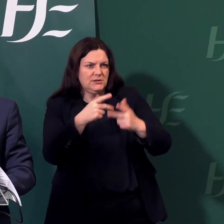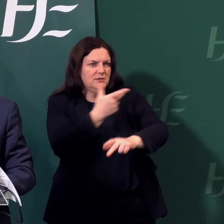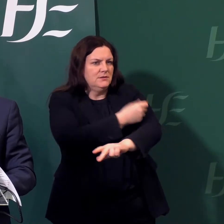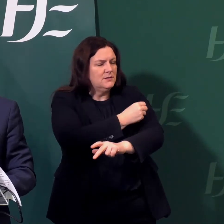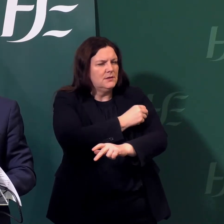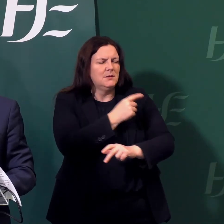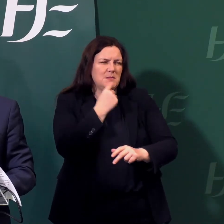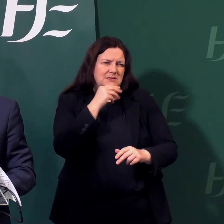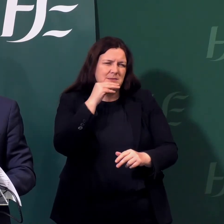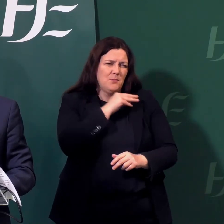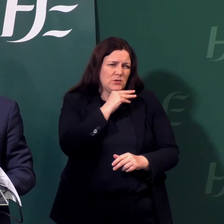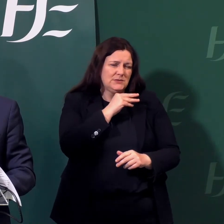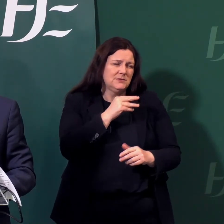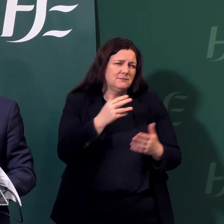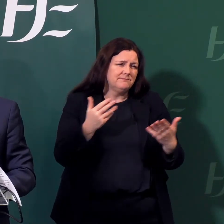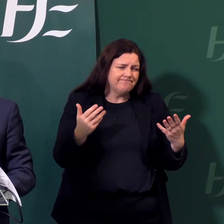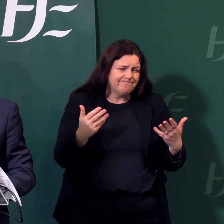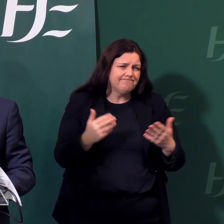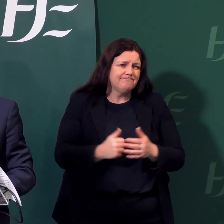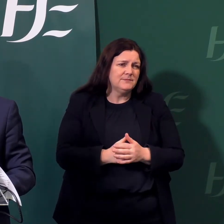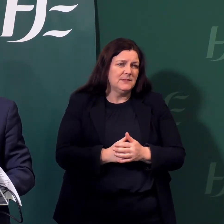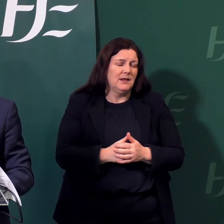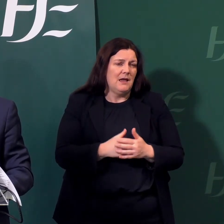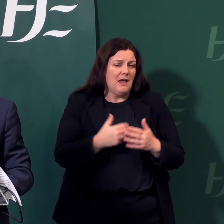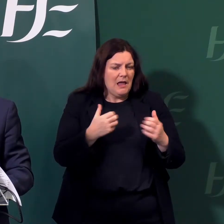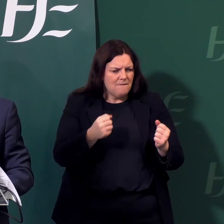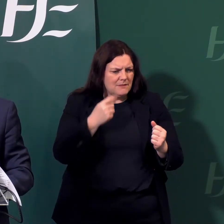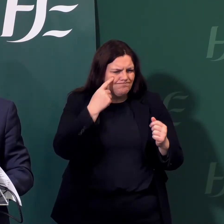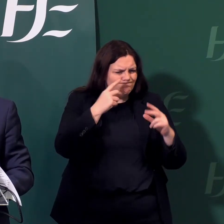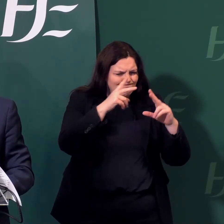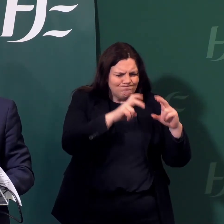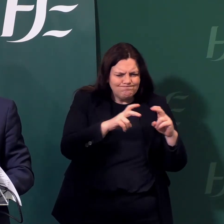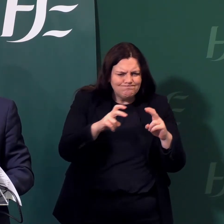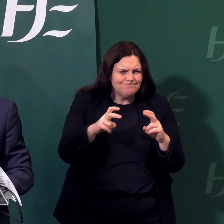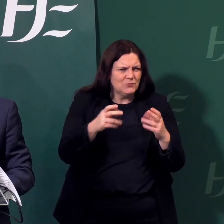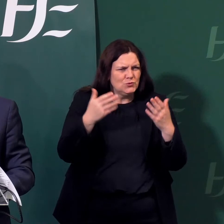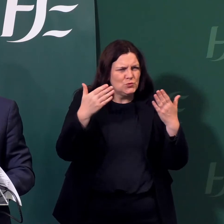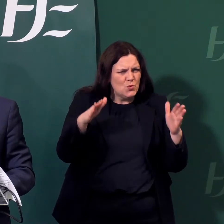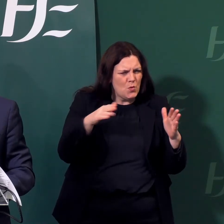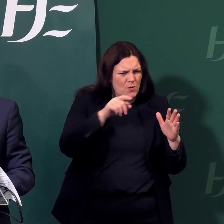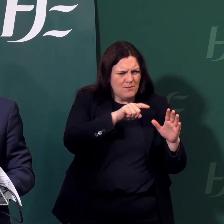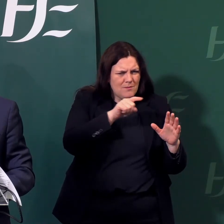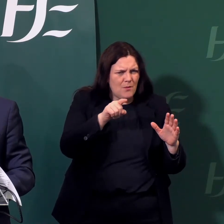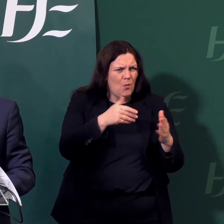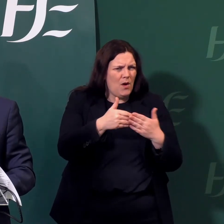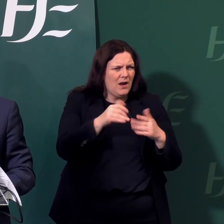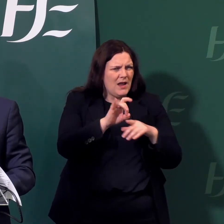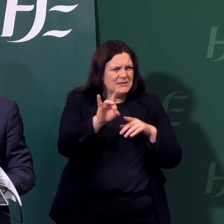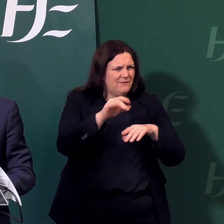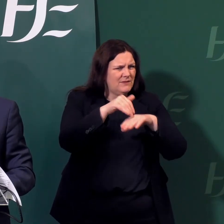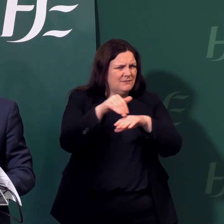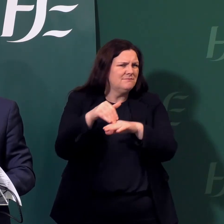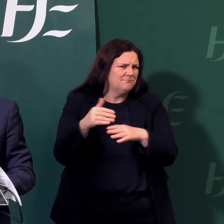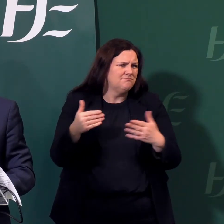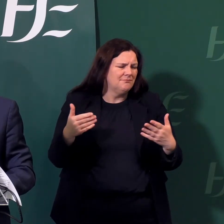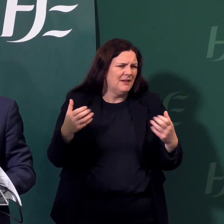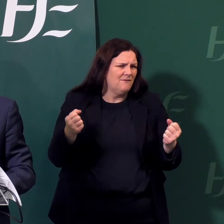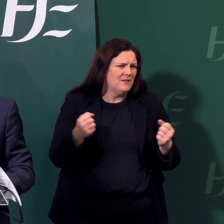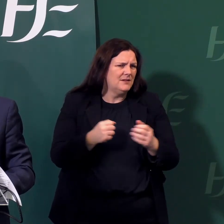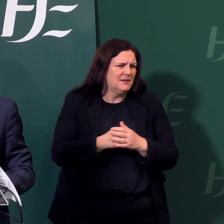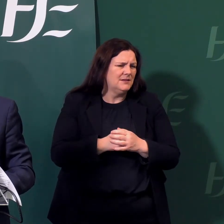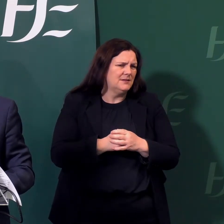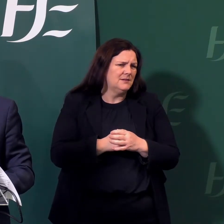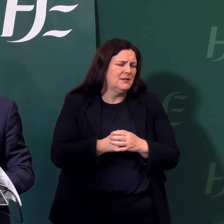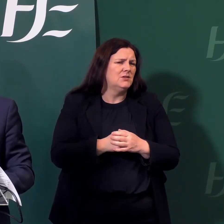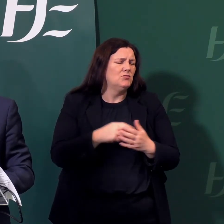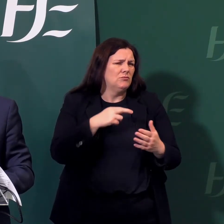really important, particularly as we analyse and demonstrate the impacts on quite significant impacts and